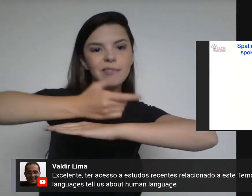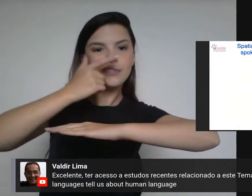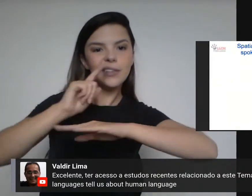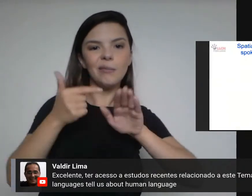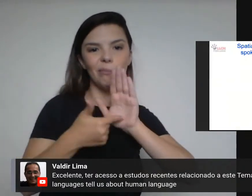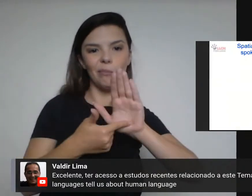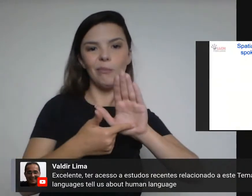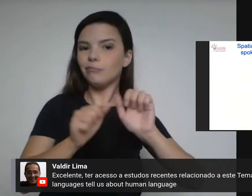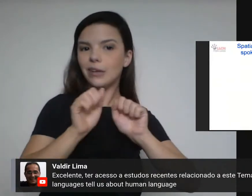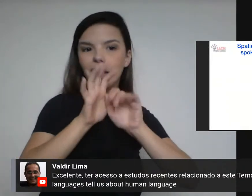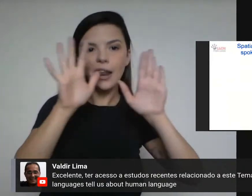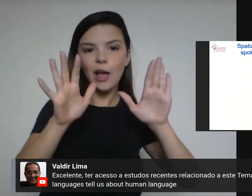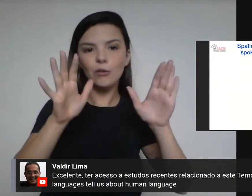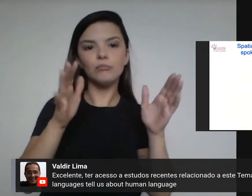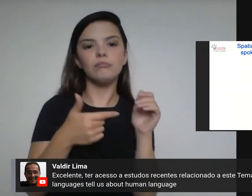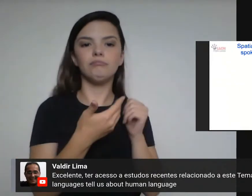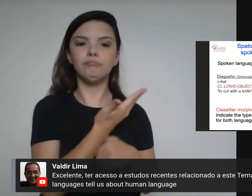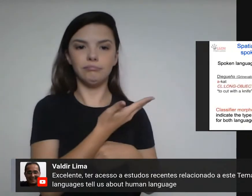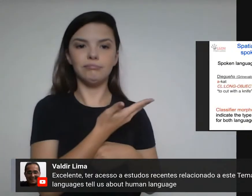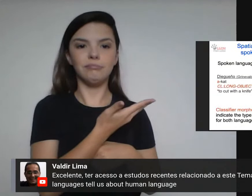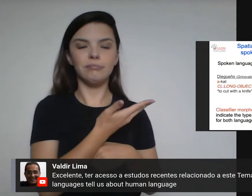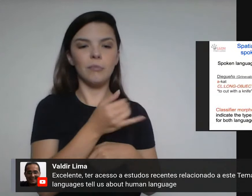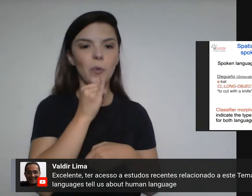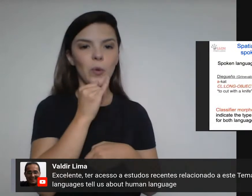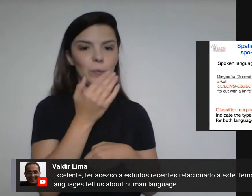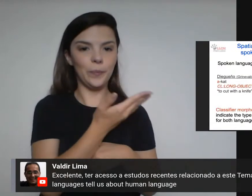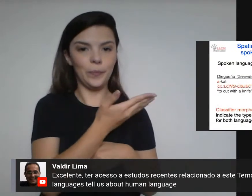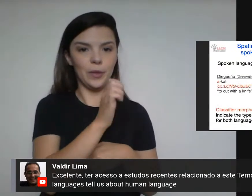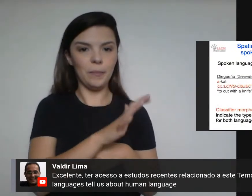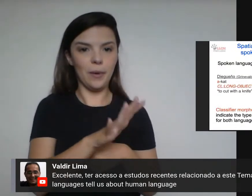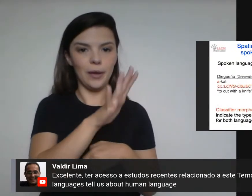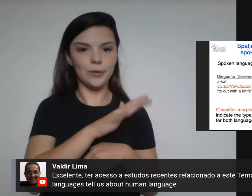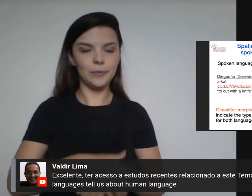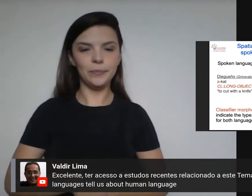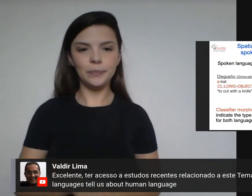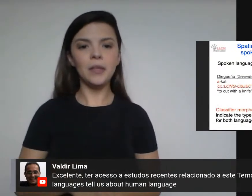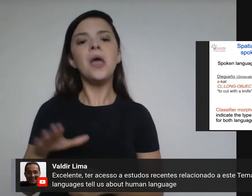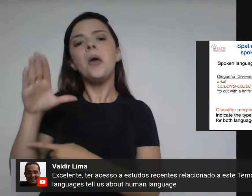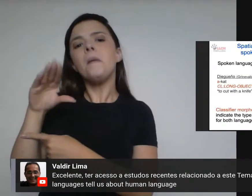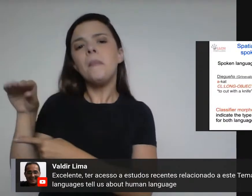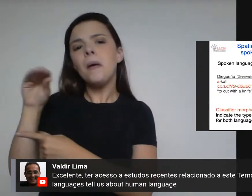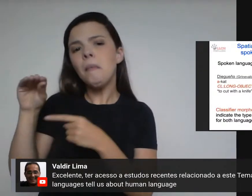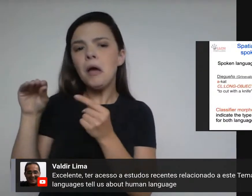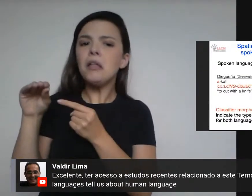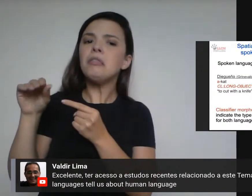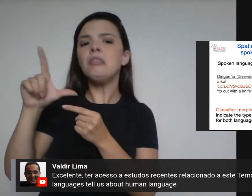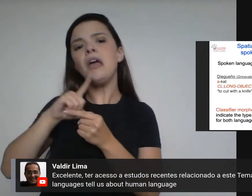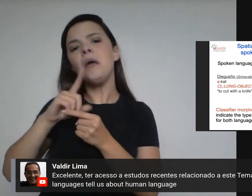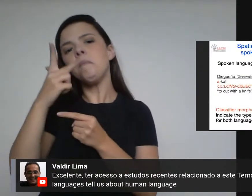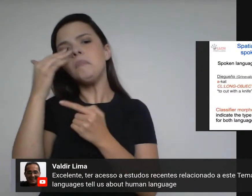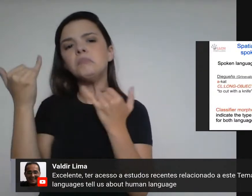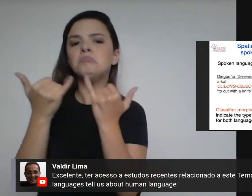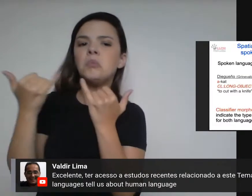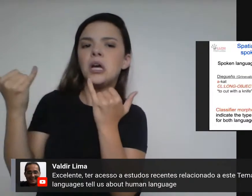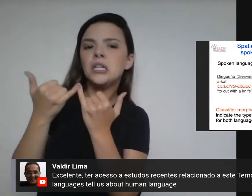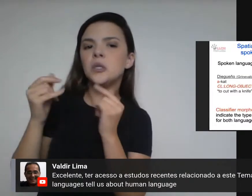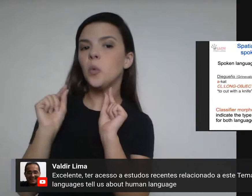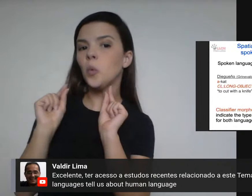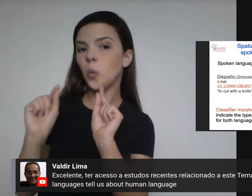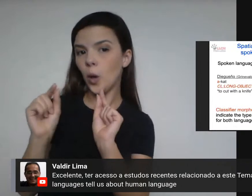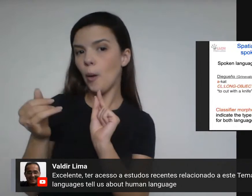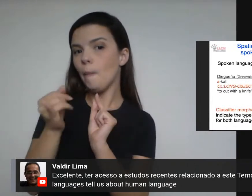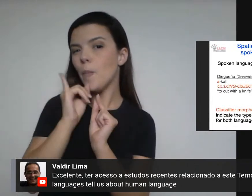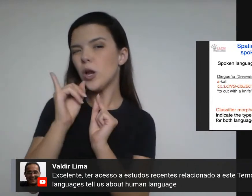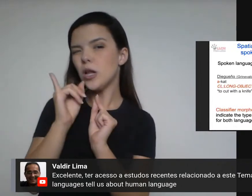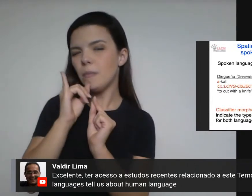And spoken languages also have this kind of system where you have a morpheme that encodes the